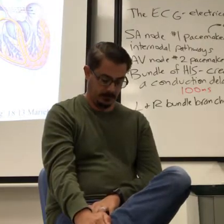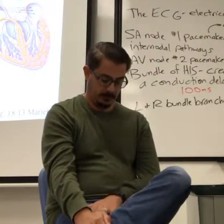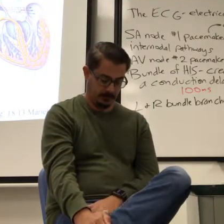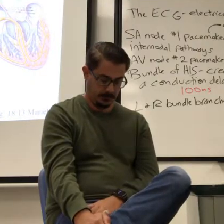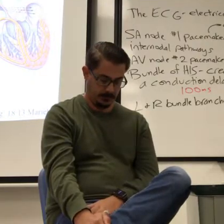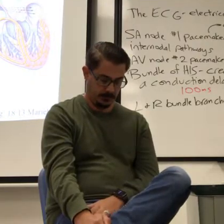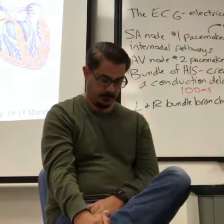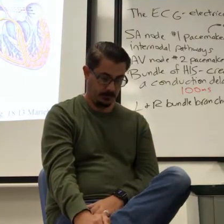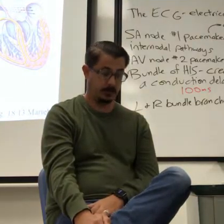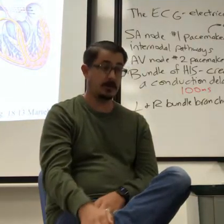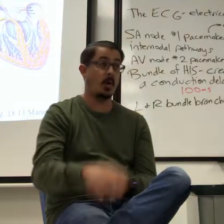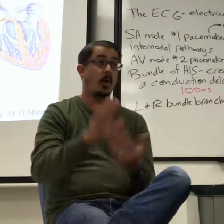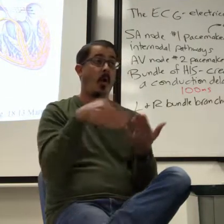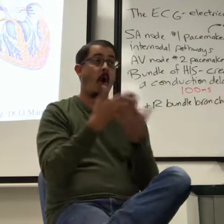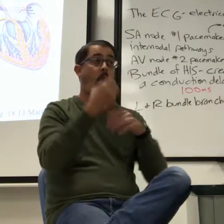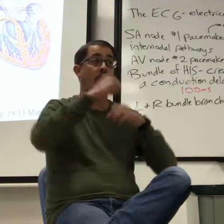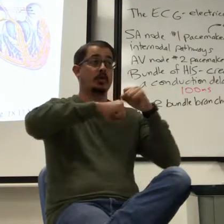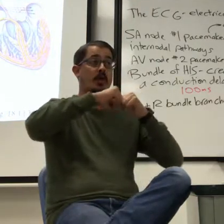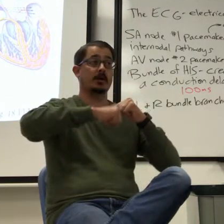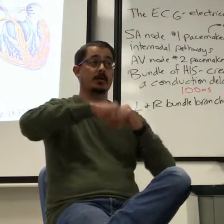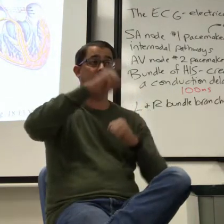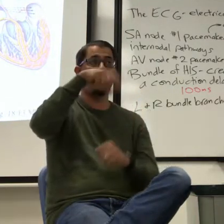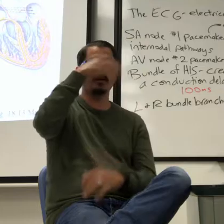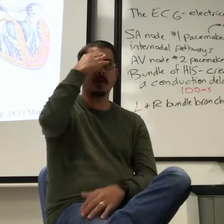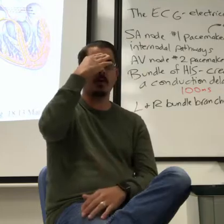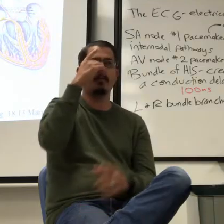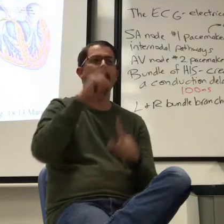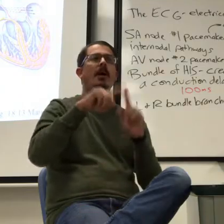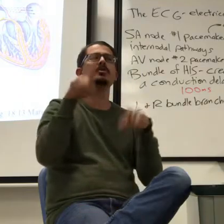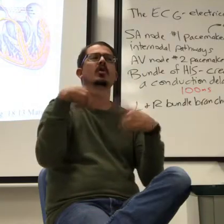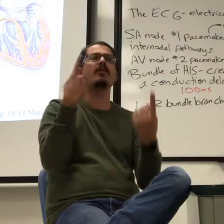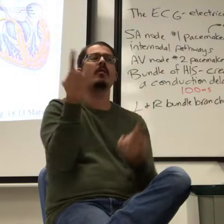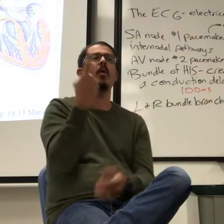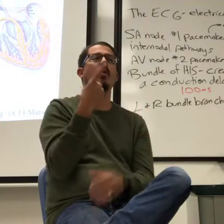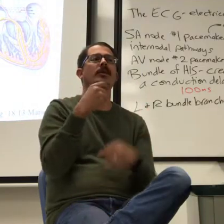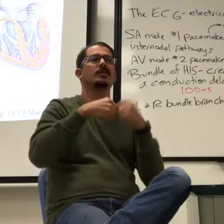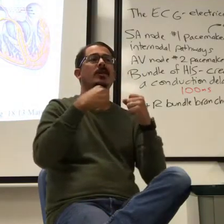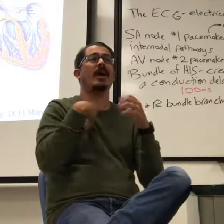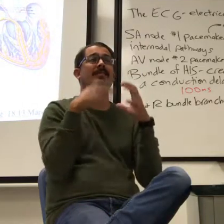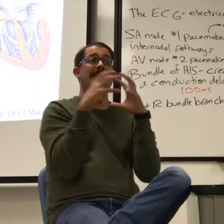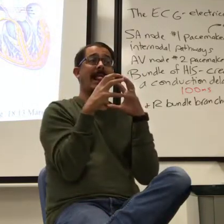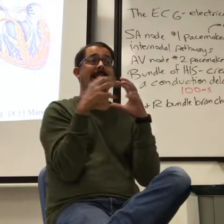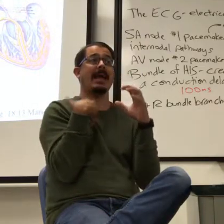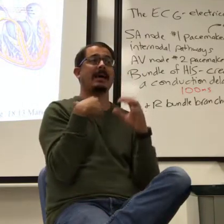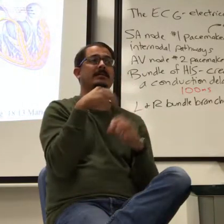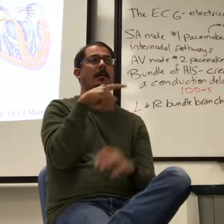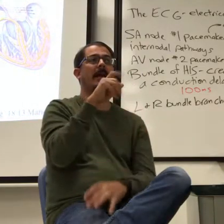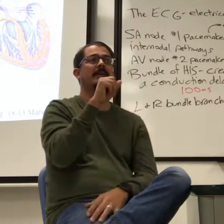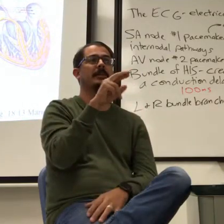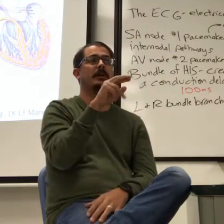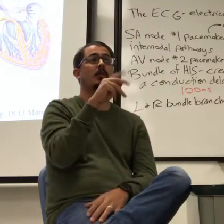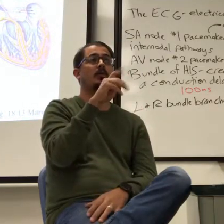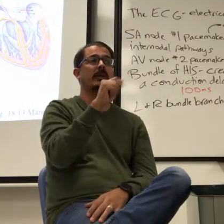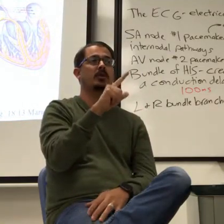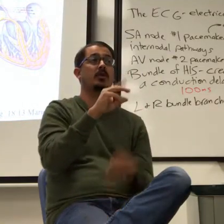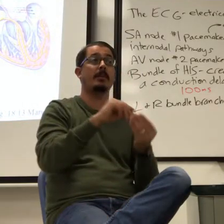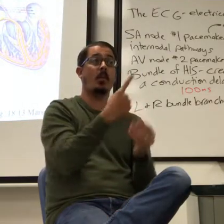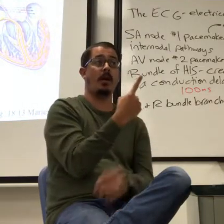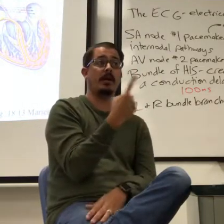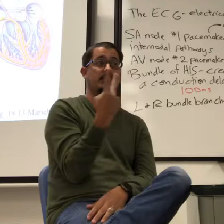So all of these structures you need to know, but so far the only structures that have cells that have the pacemaker potential are the number one, number